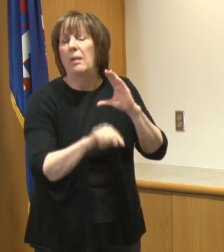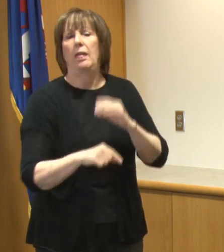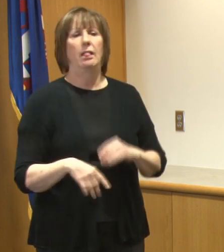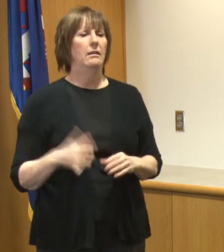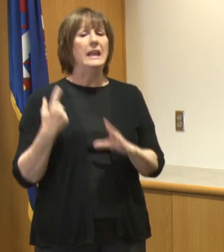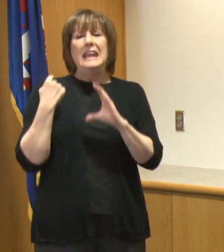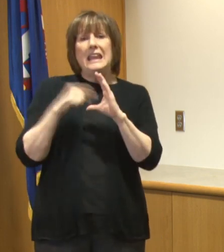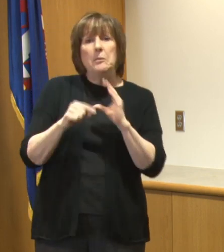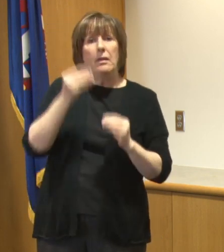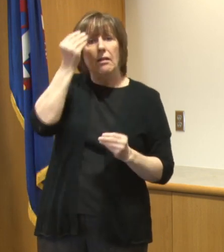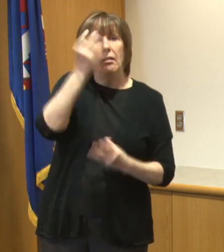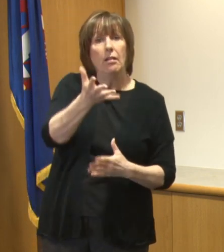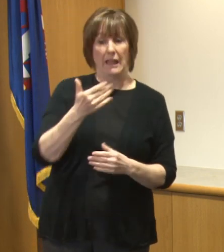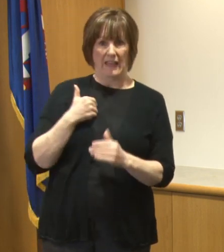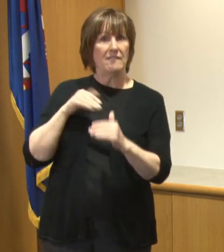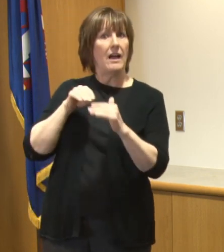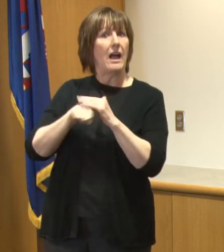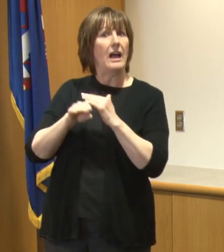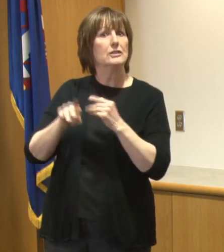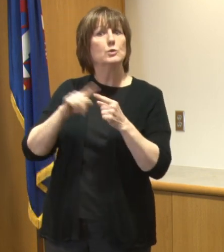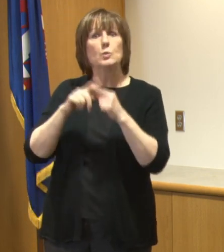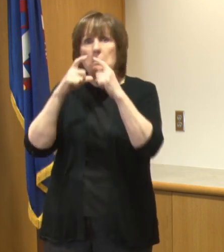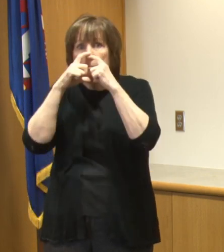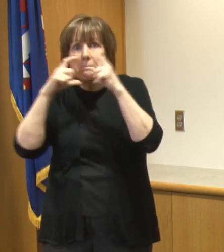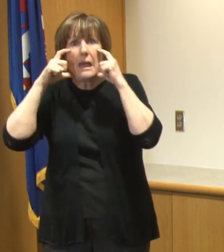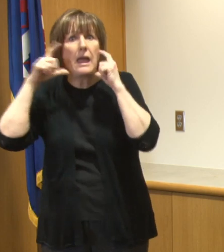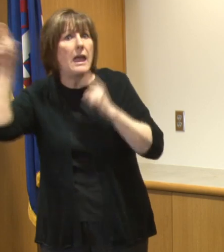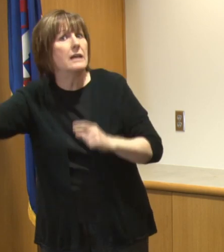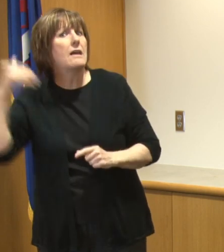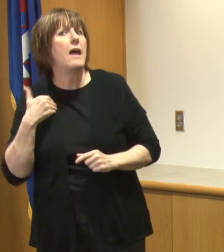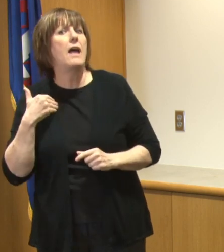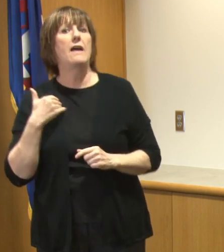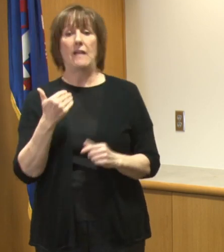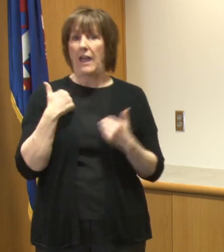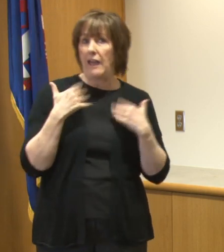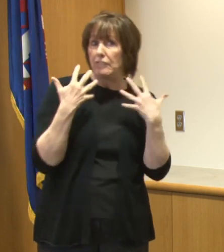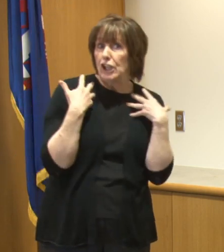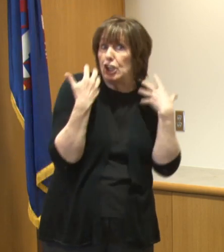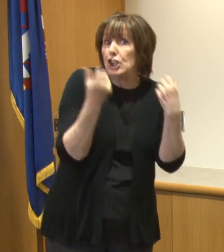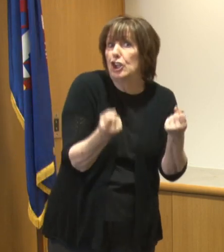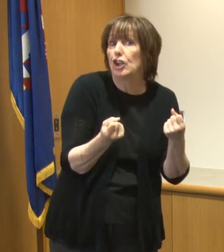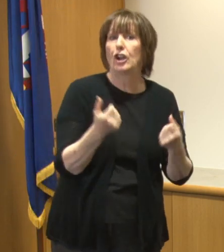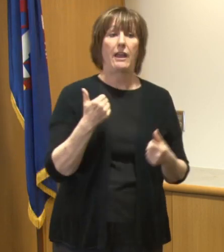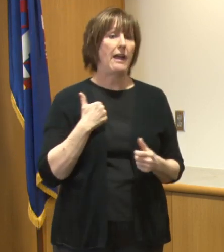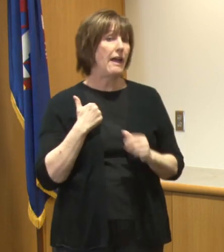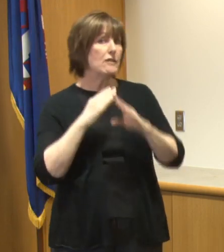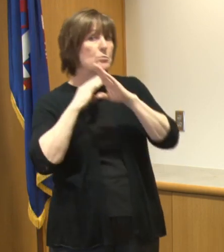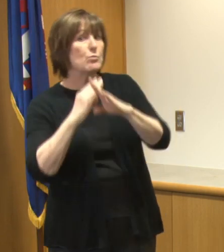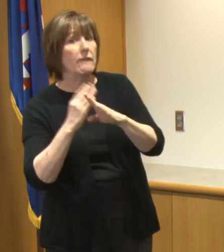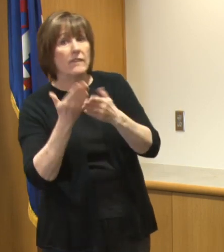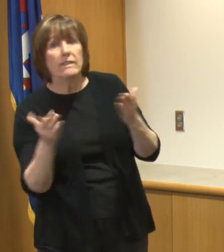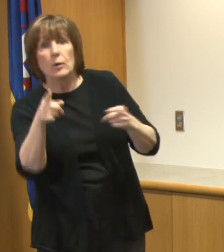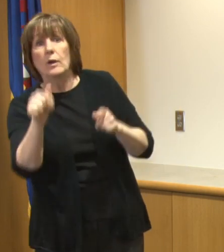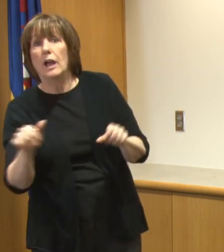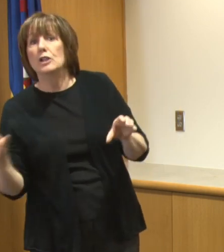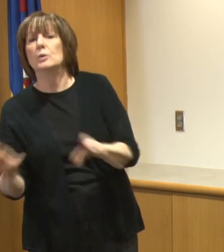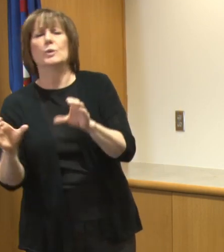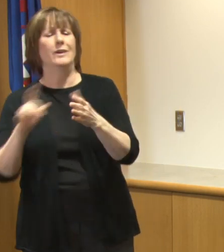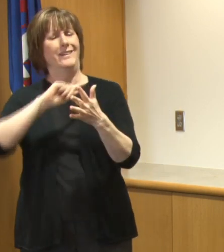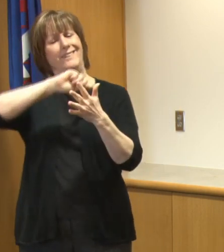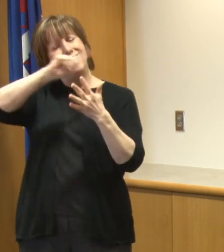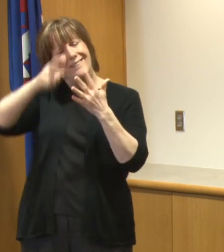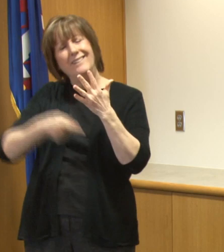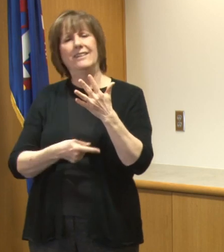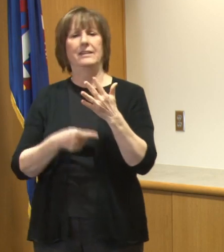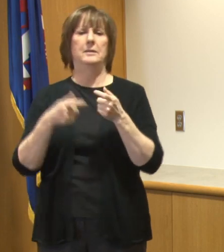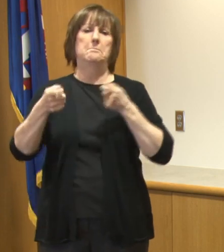you that there's access to masks, that there's remedies, there's cures, there's preventative things that you can do. Those are typically